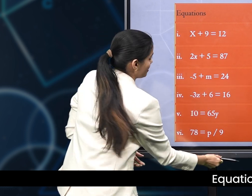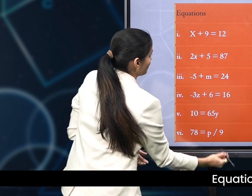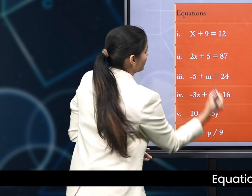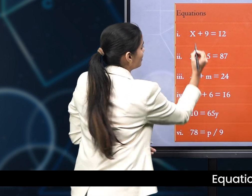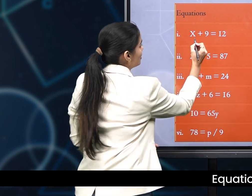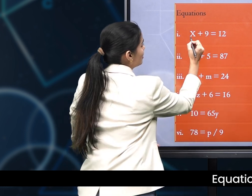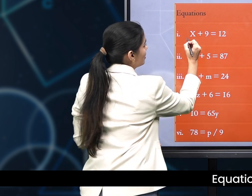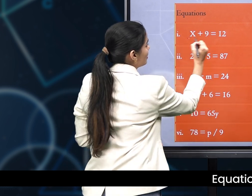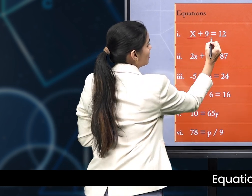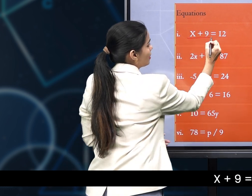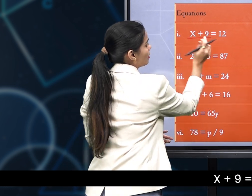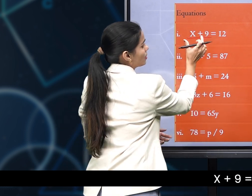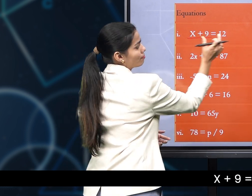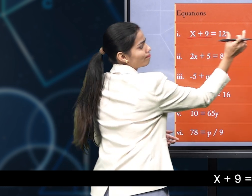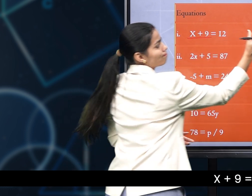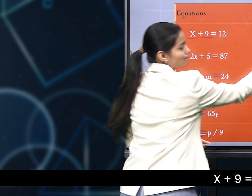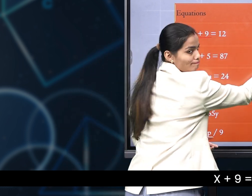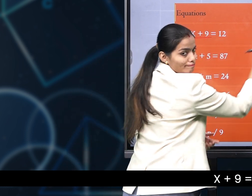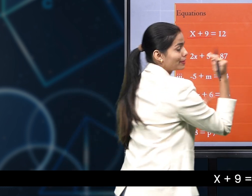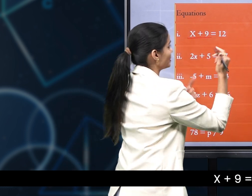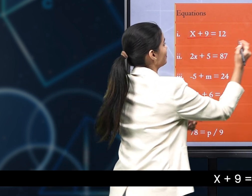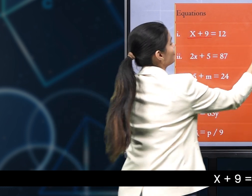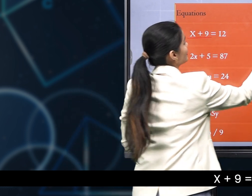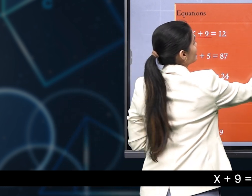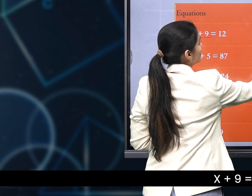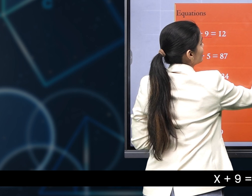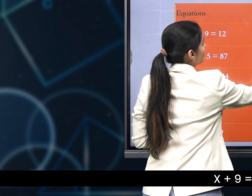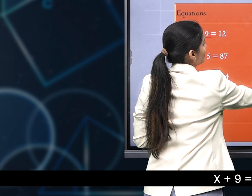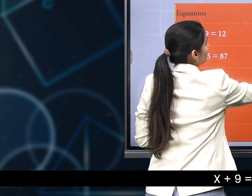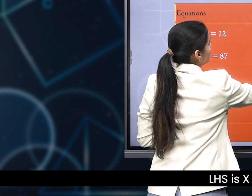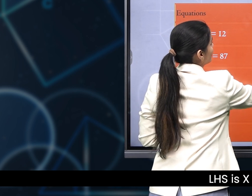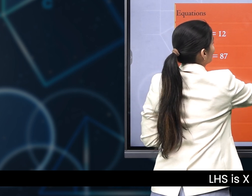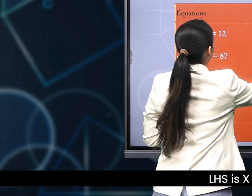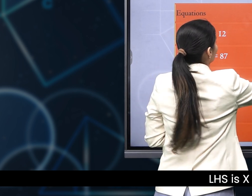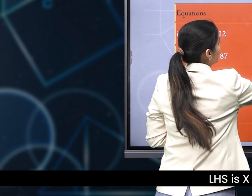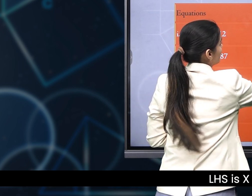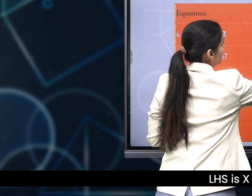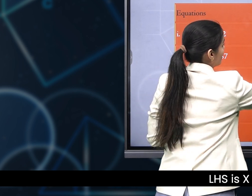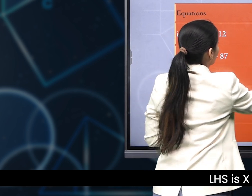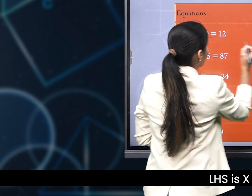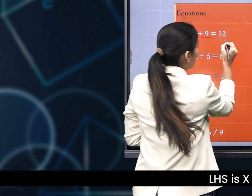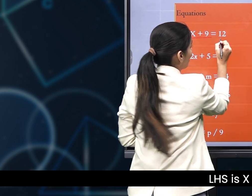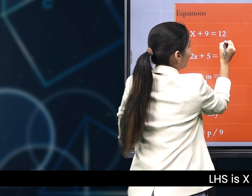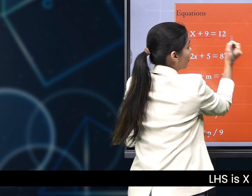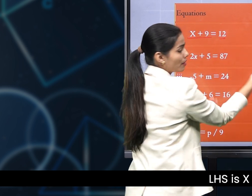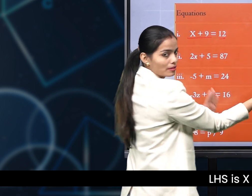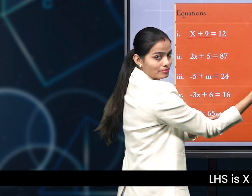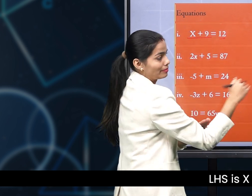Equations. X plus 9 is equal to 12. LHS is x plus 9